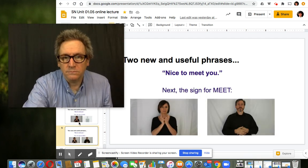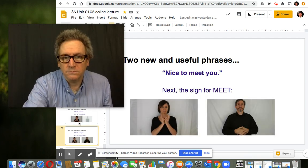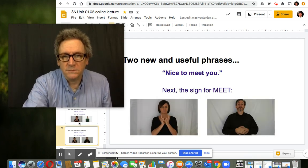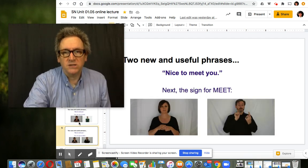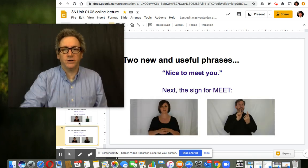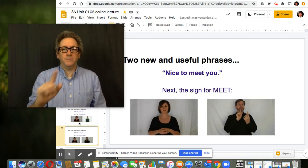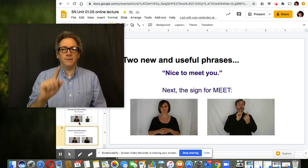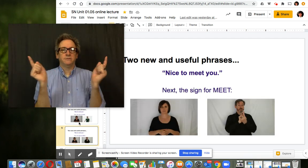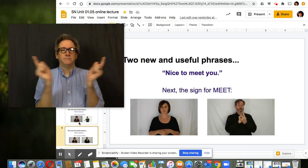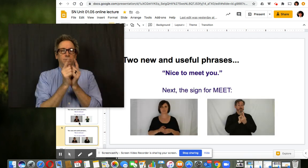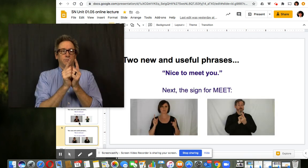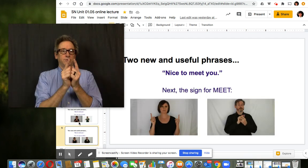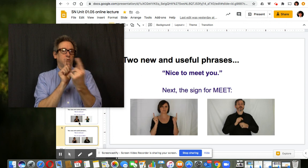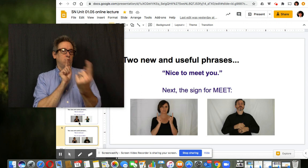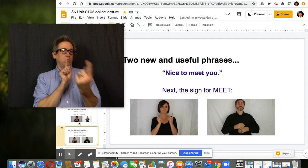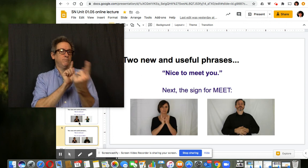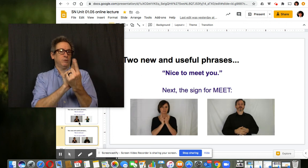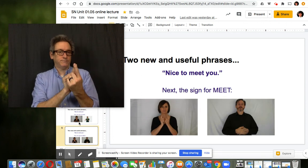So here's meet.